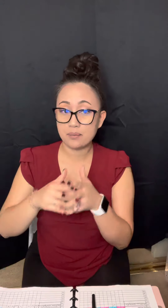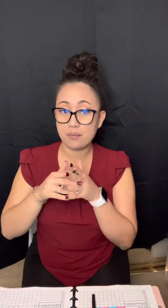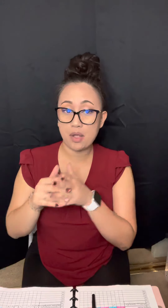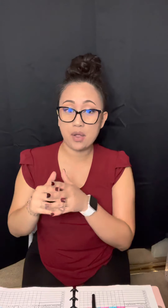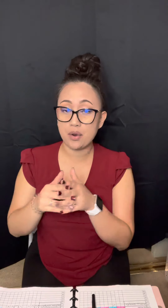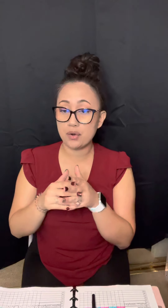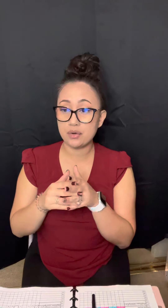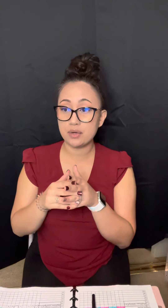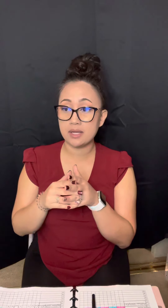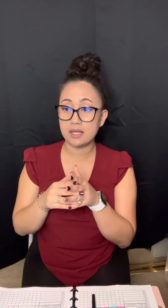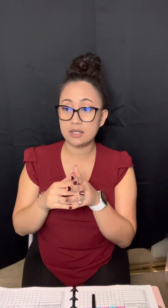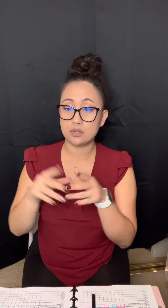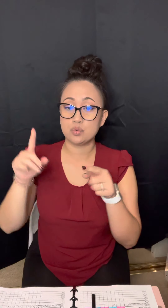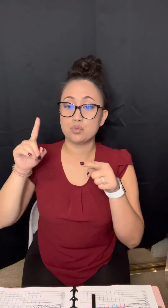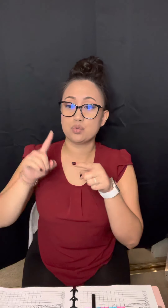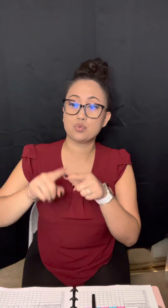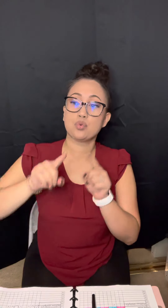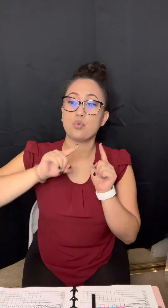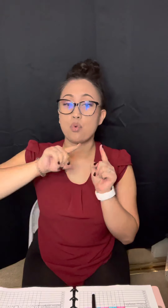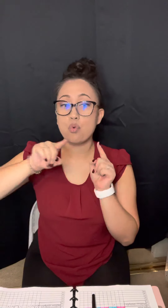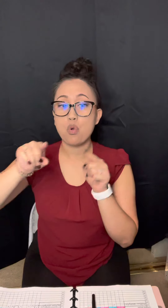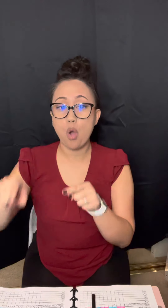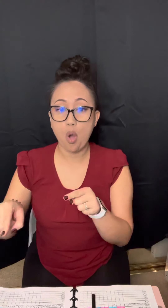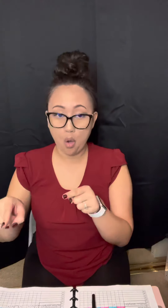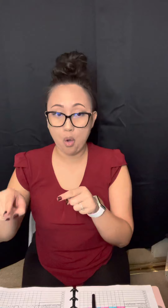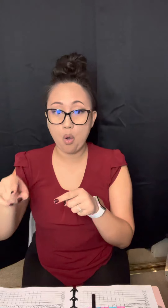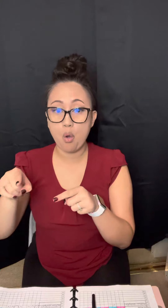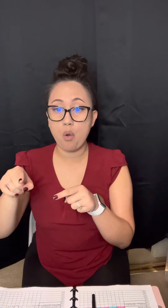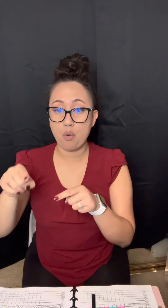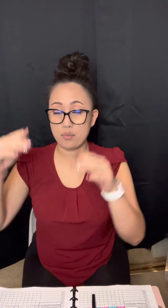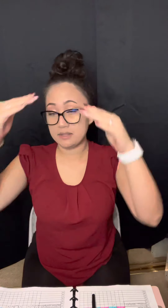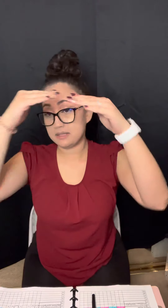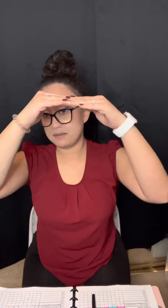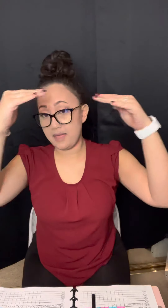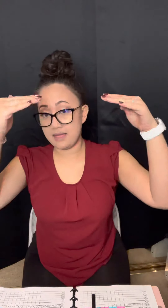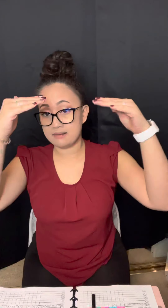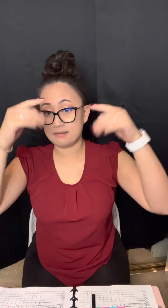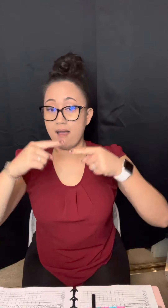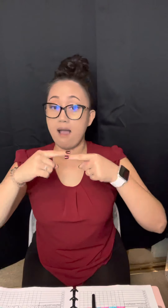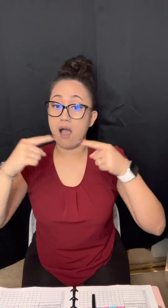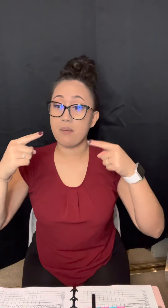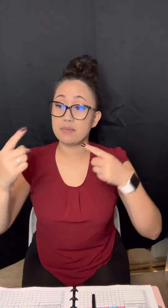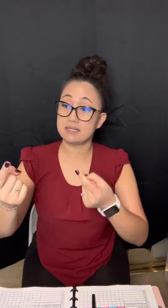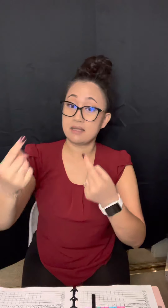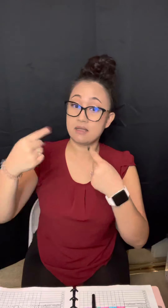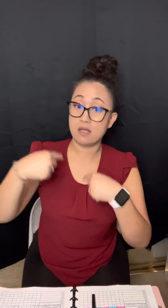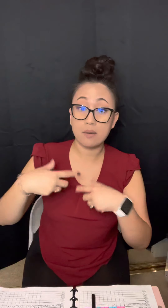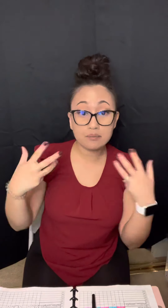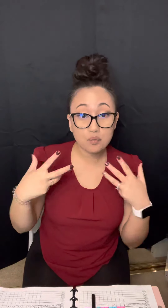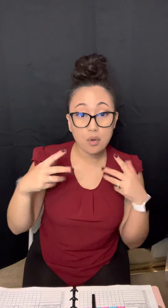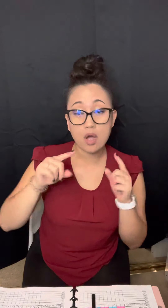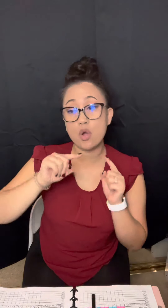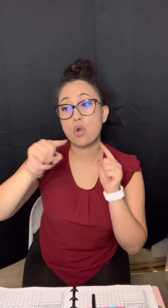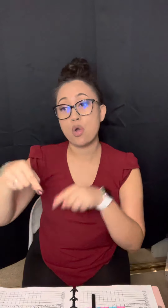into space. The opposite of come is go. Underline go. All